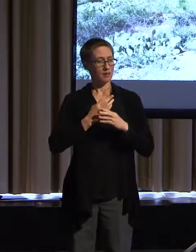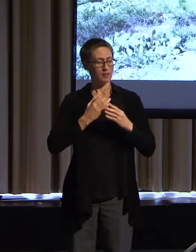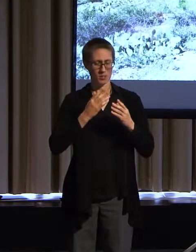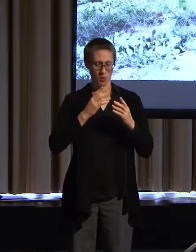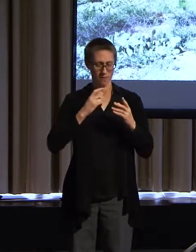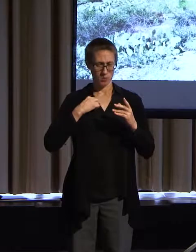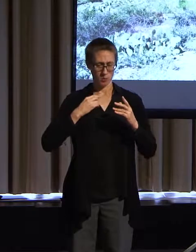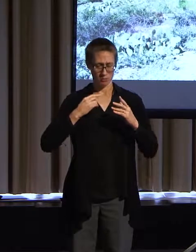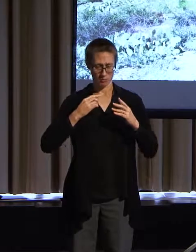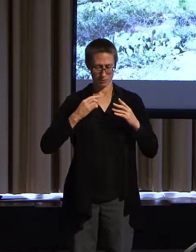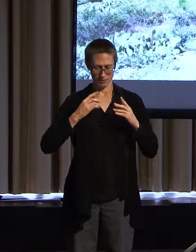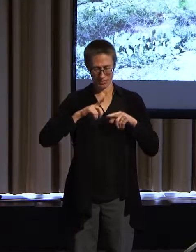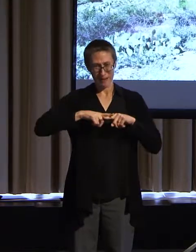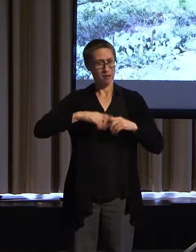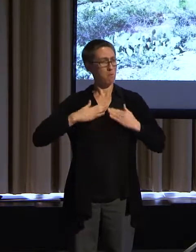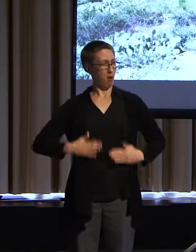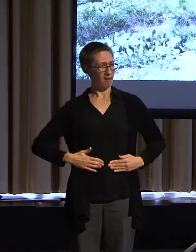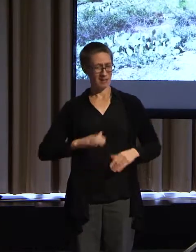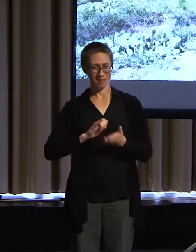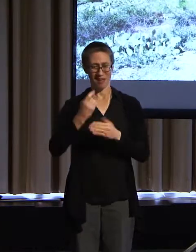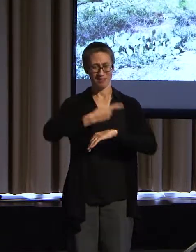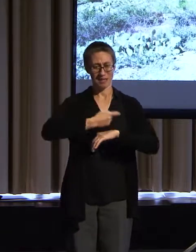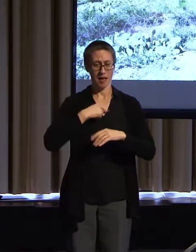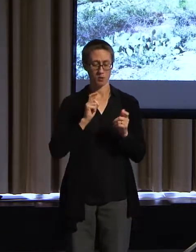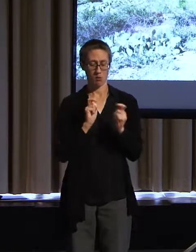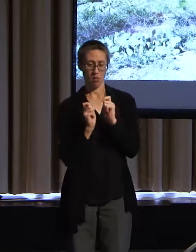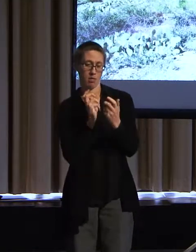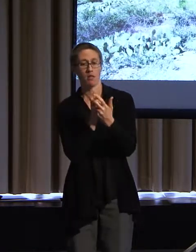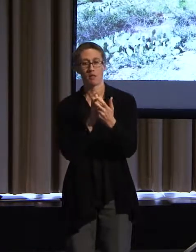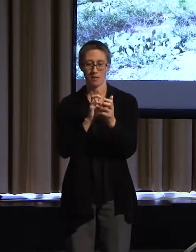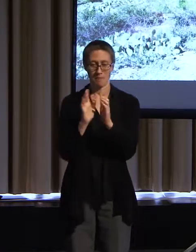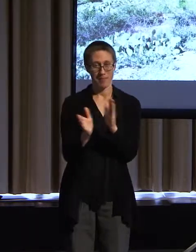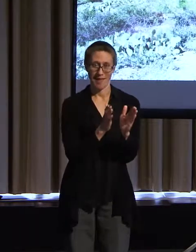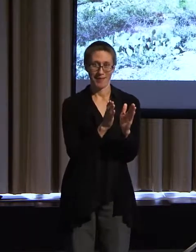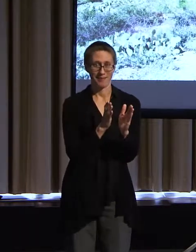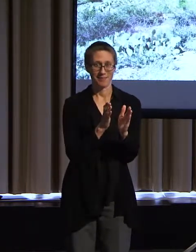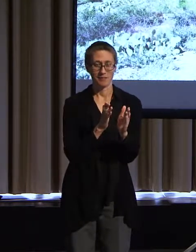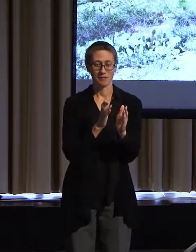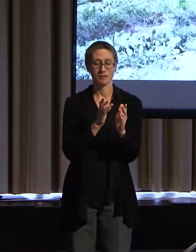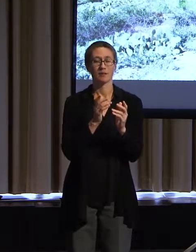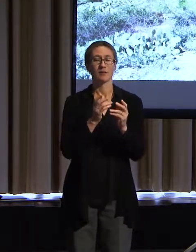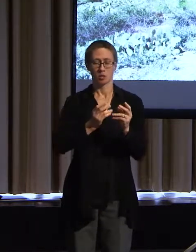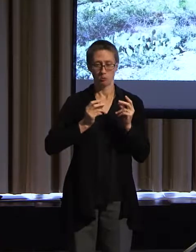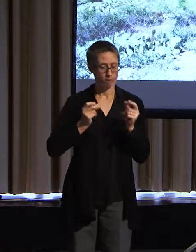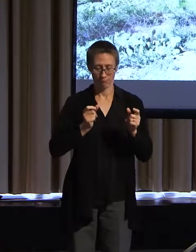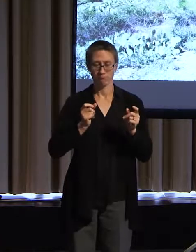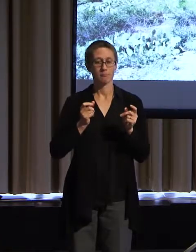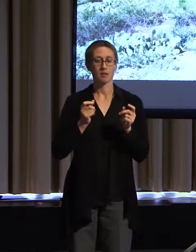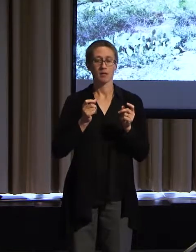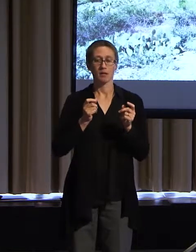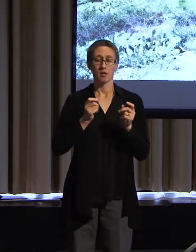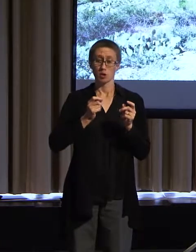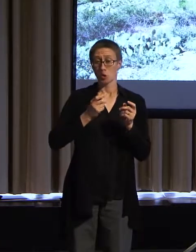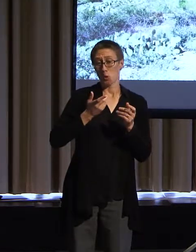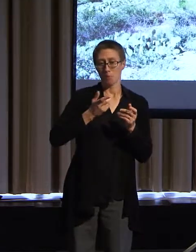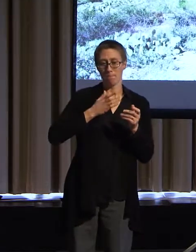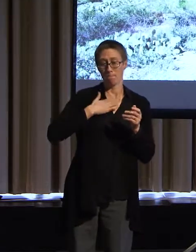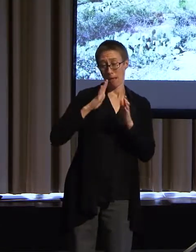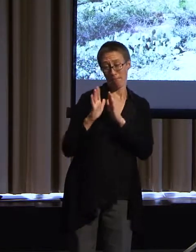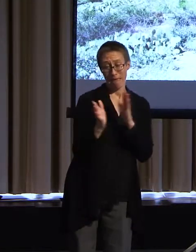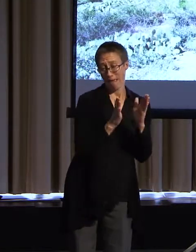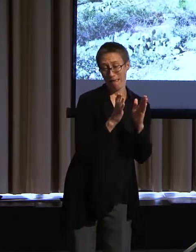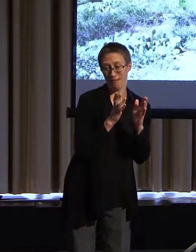With whatever I have put into place to support my body to get up and go doesn't necessarily mean that's what will happen. I function